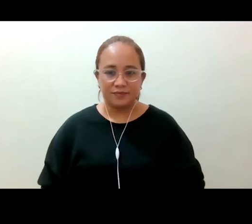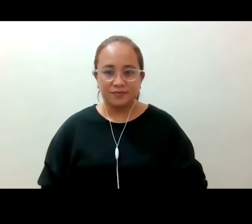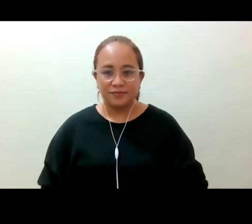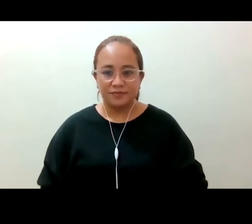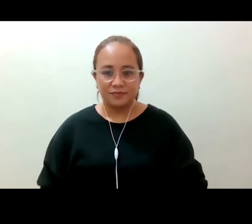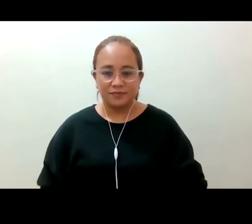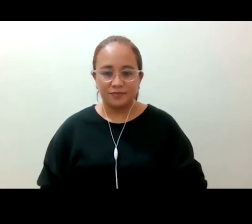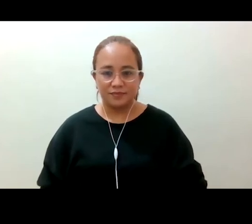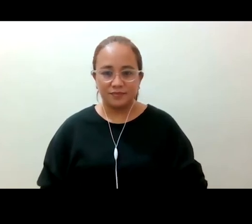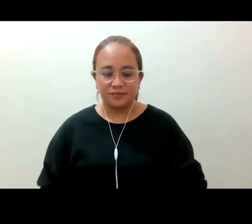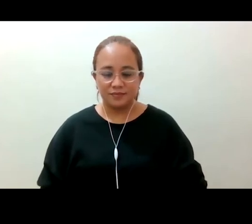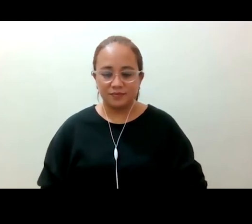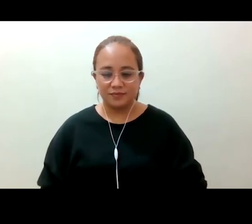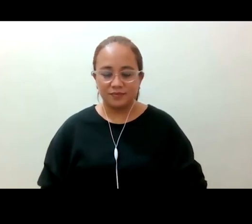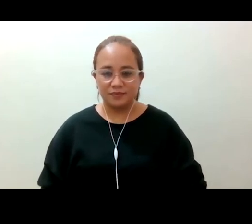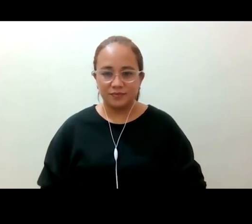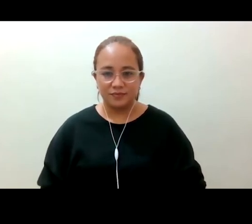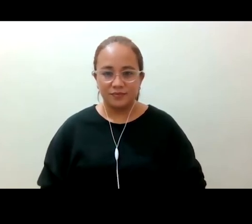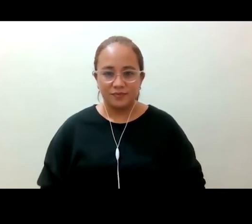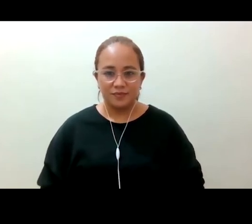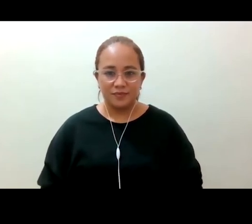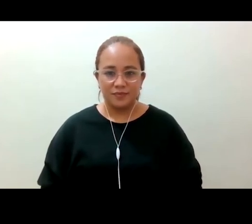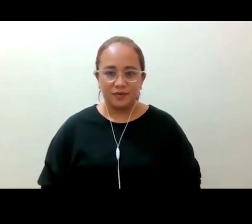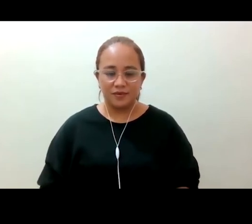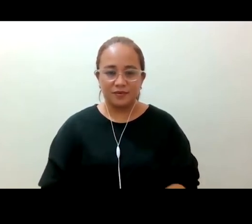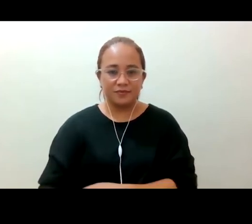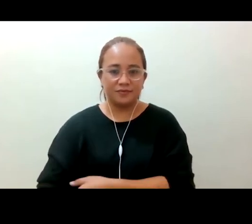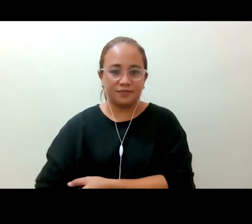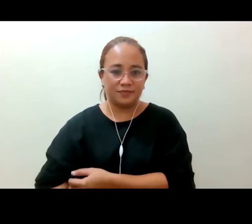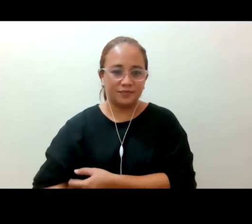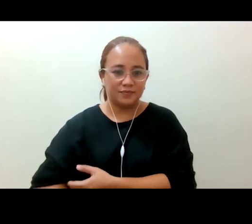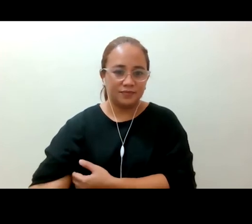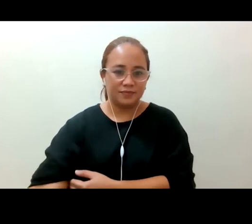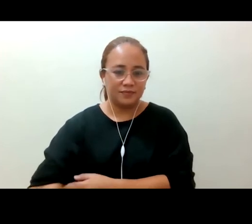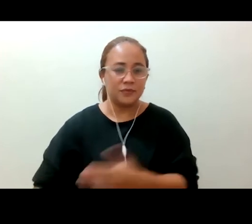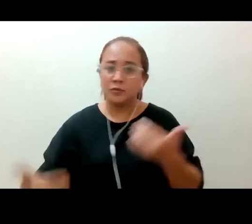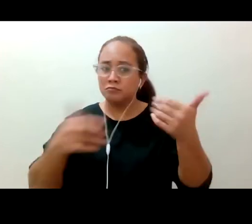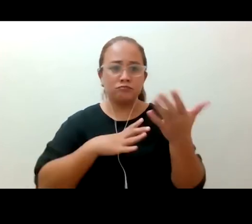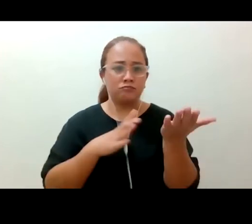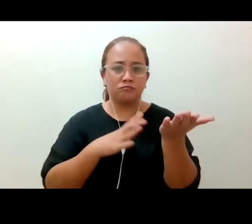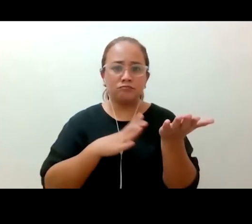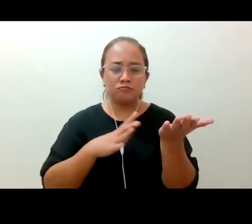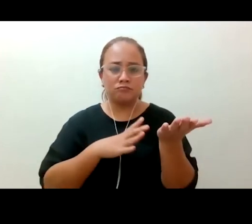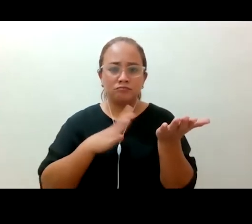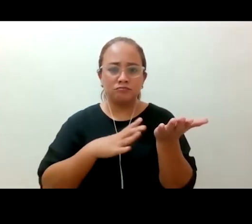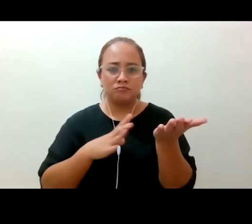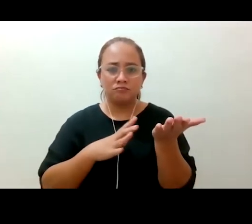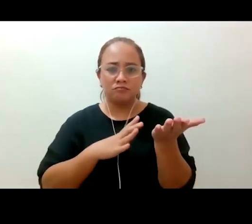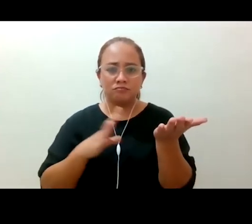Cam, let's just put up the slide. I don't Yeah, know if no, that's fine. people. Yeah, that's